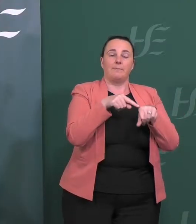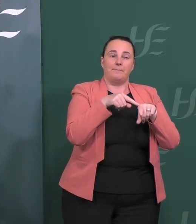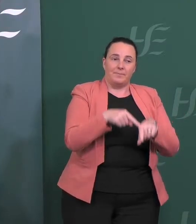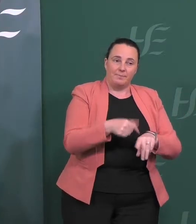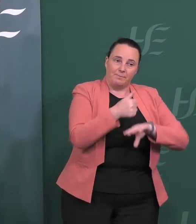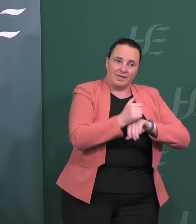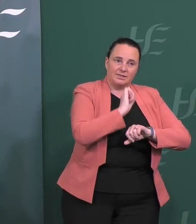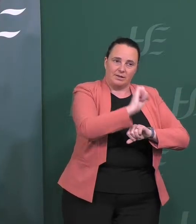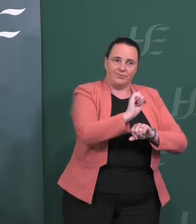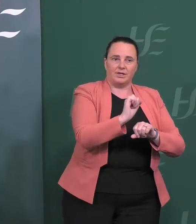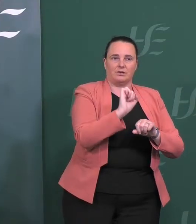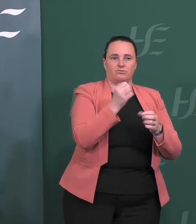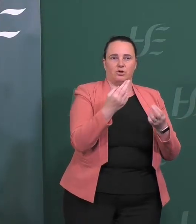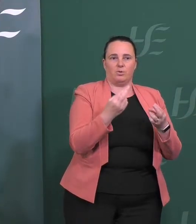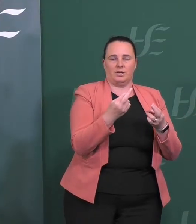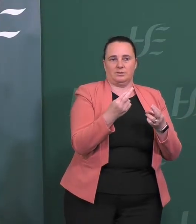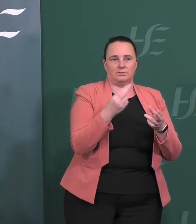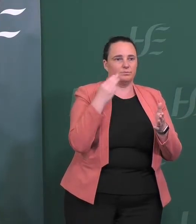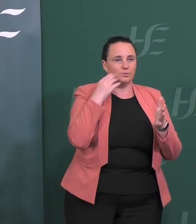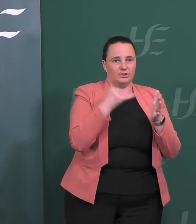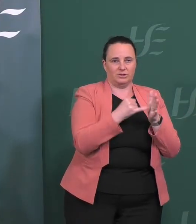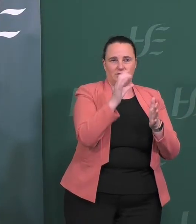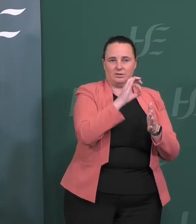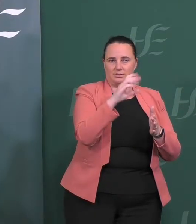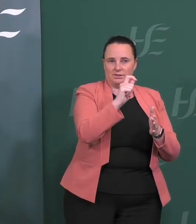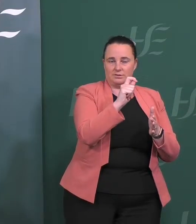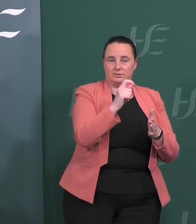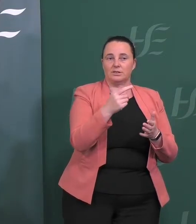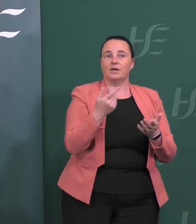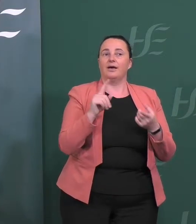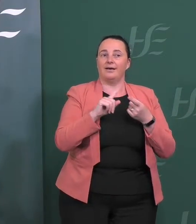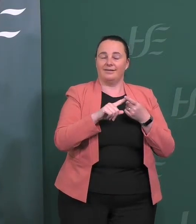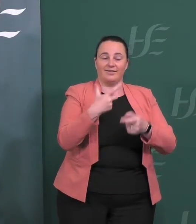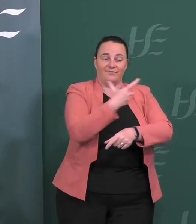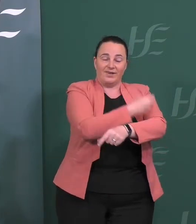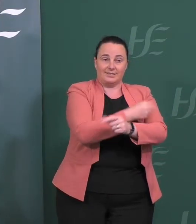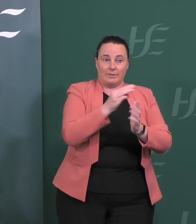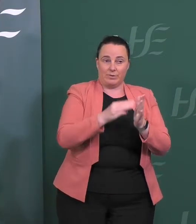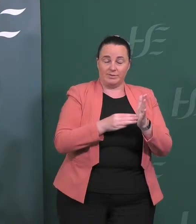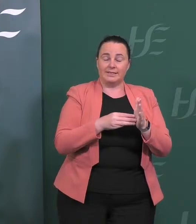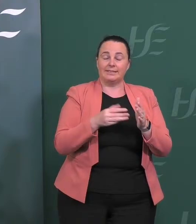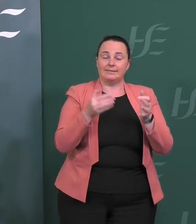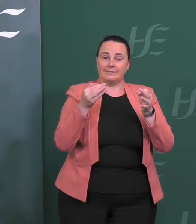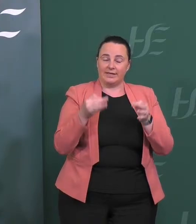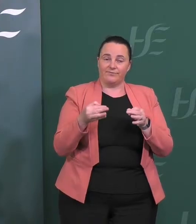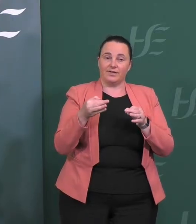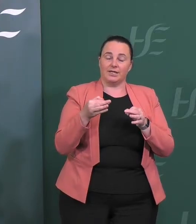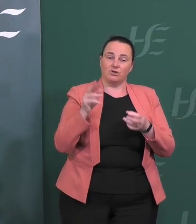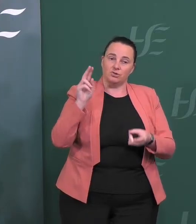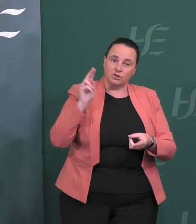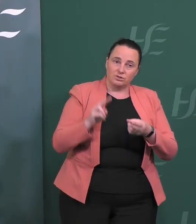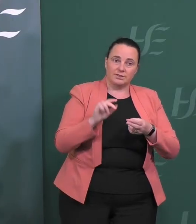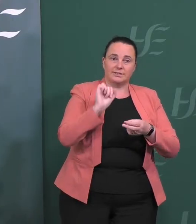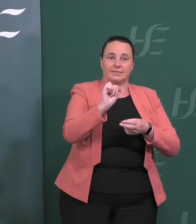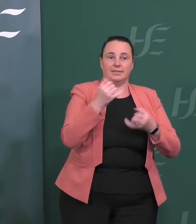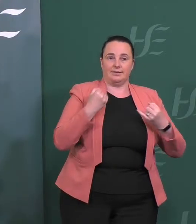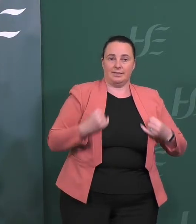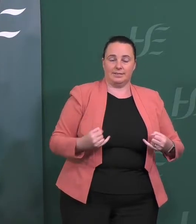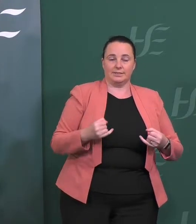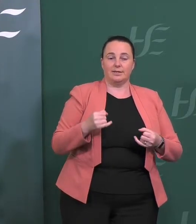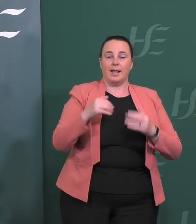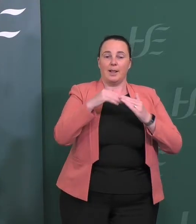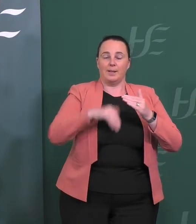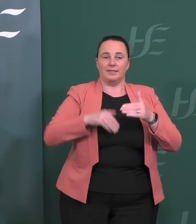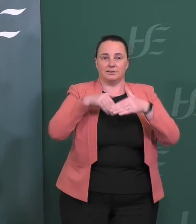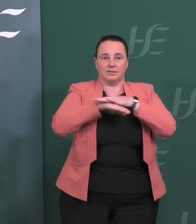consents. And we can definitely be certain that the vaccination programme has reduced illness, reduced hospitalisations, and has